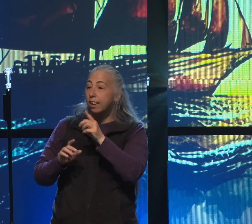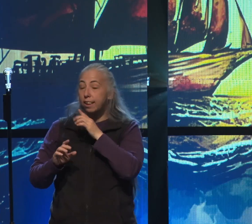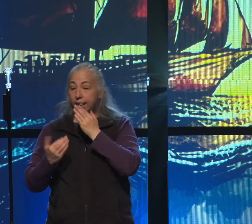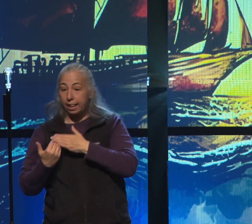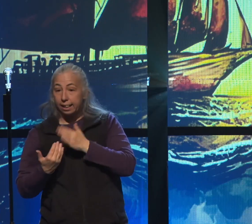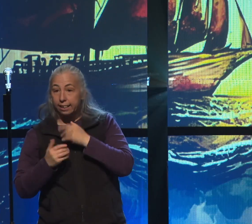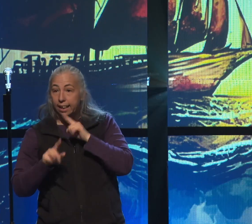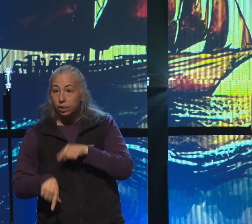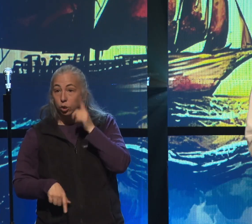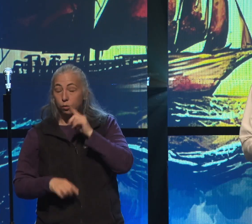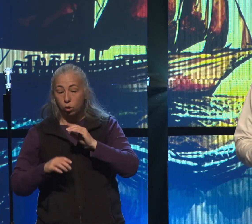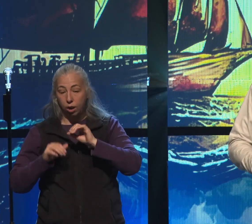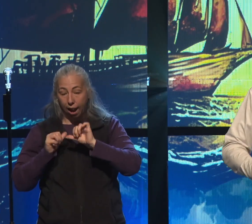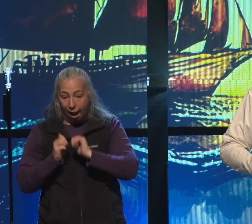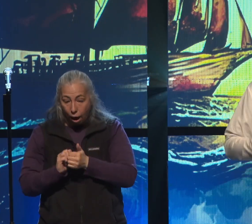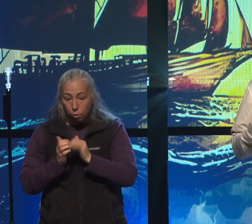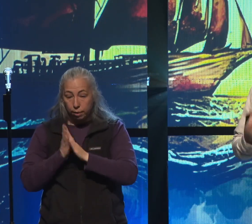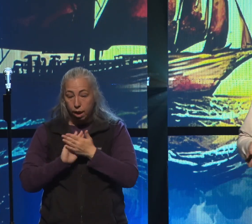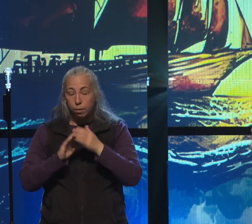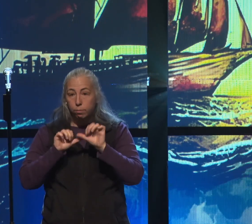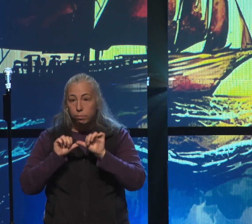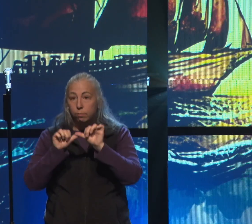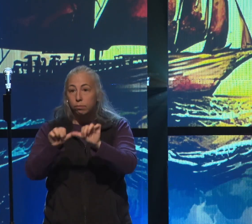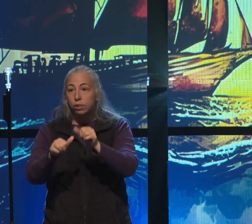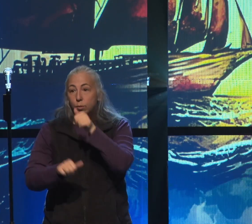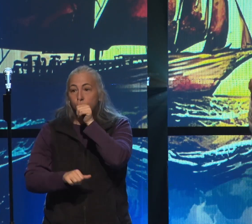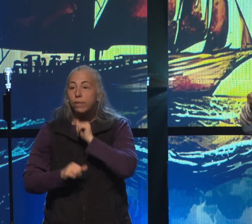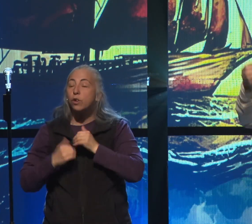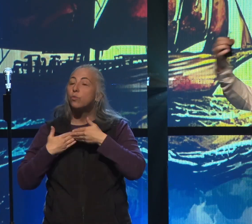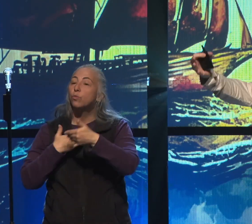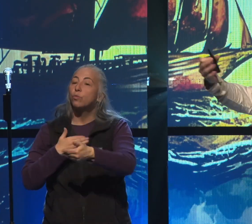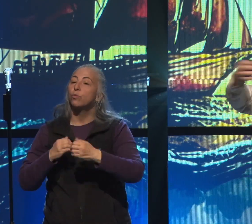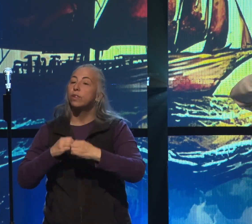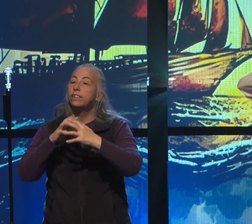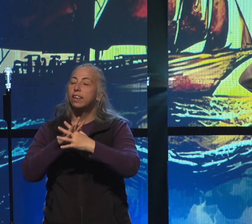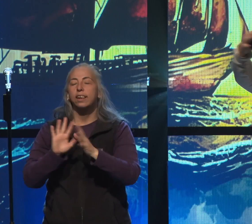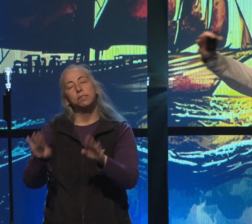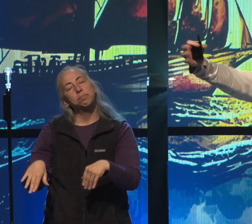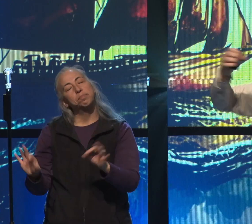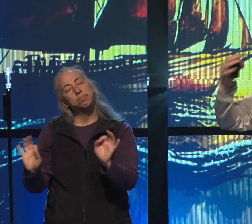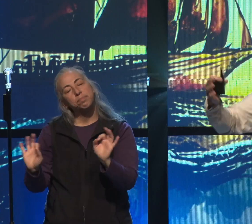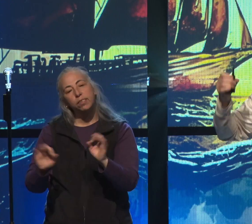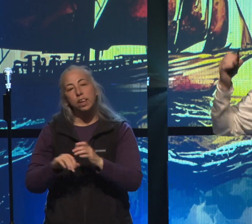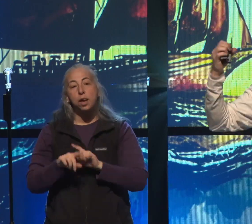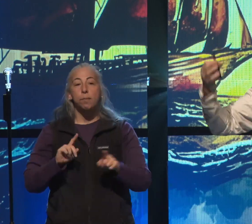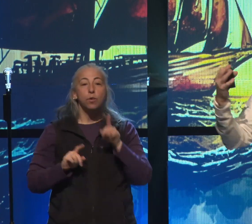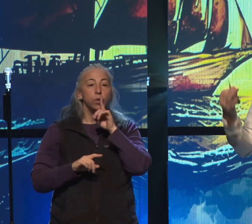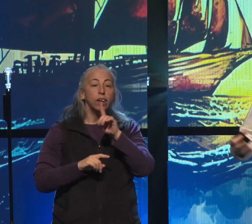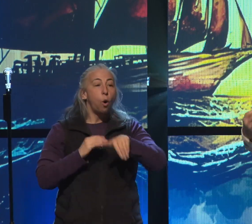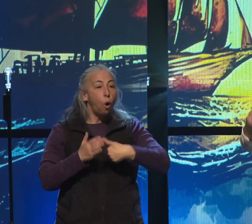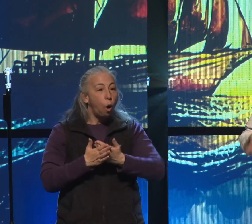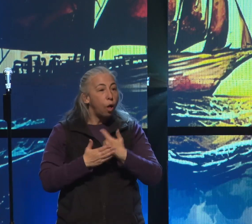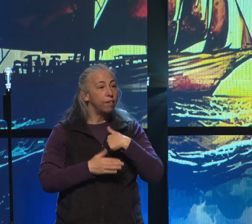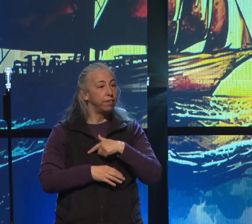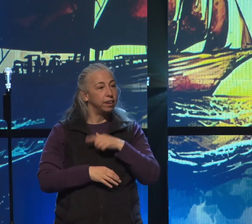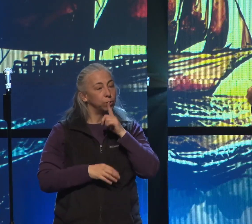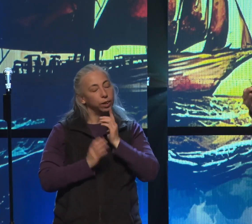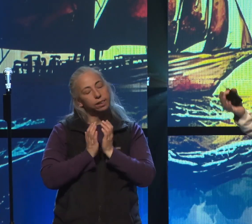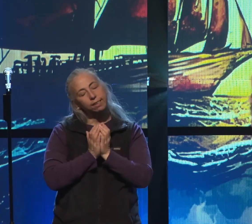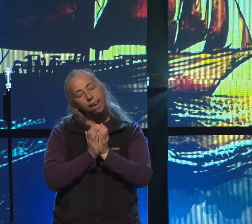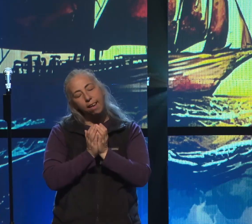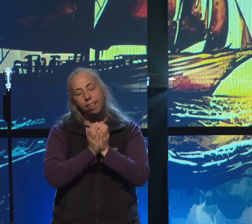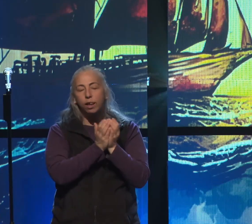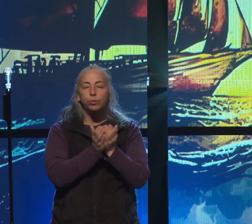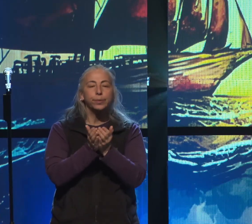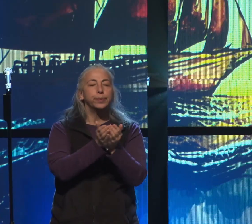and we talk about those attributes that will help us build resiliency, we're going to use the idea of a sailboat. So we're all kind of sailing along. We have our boat. And it's going